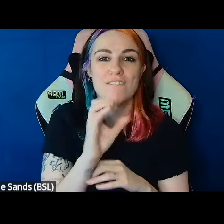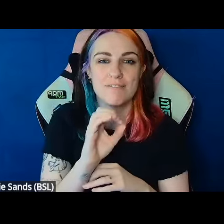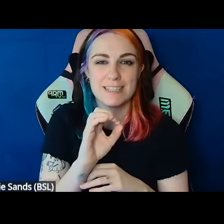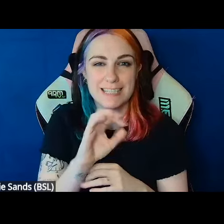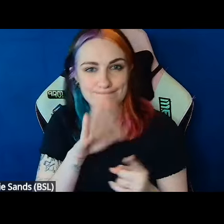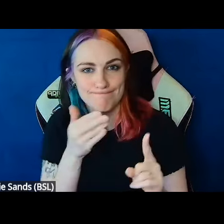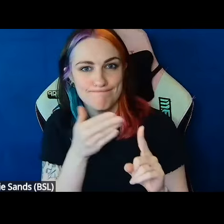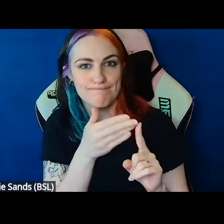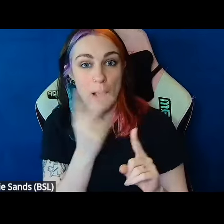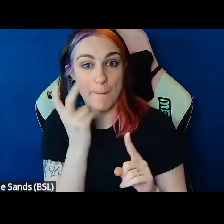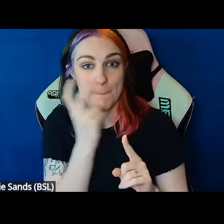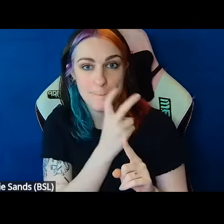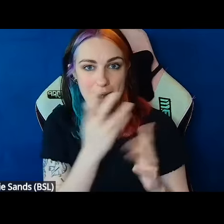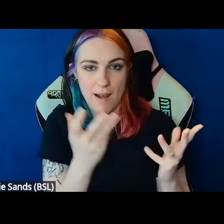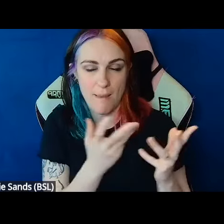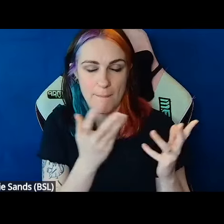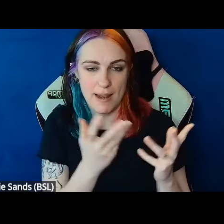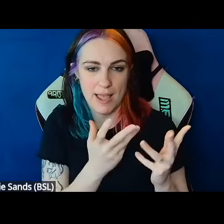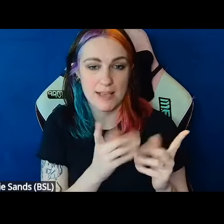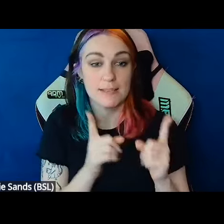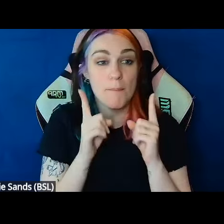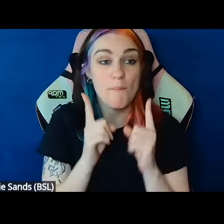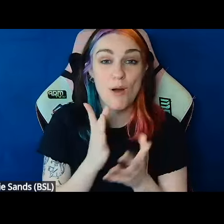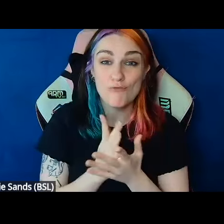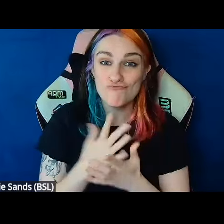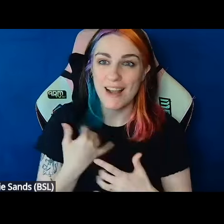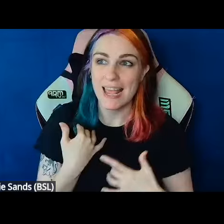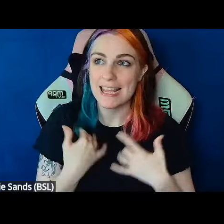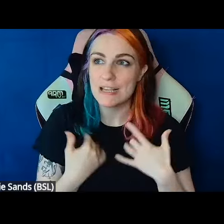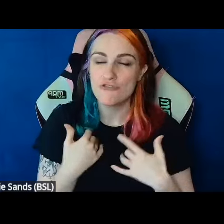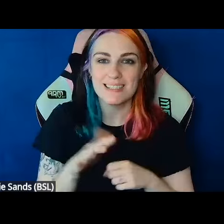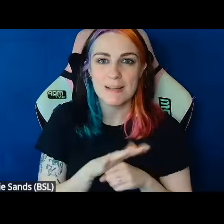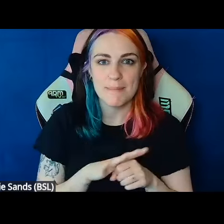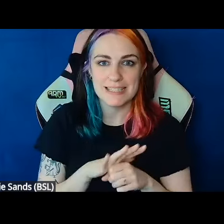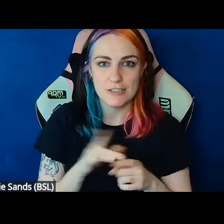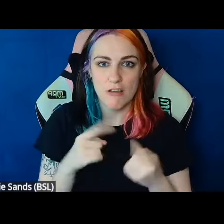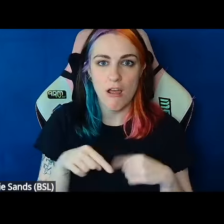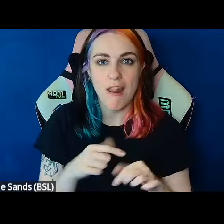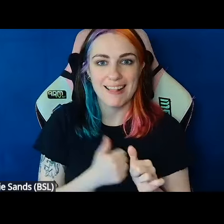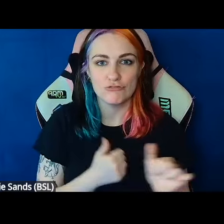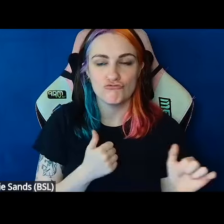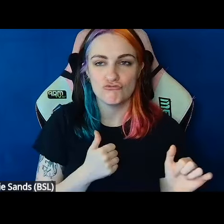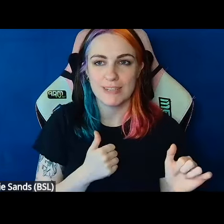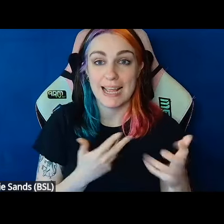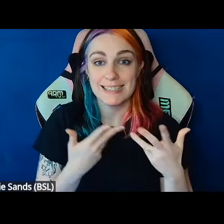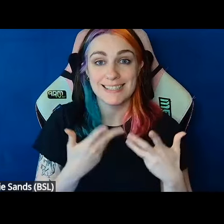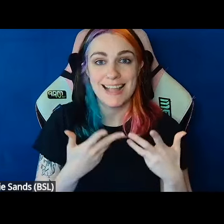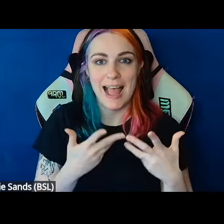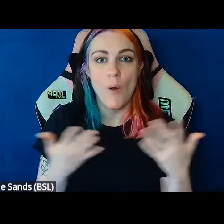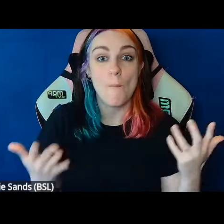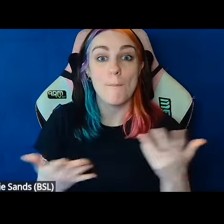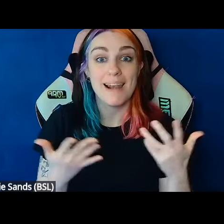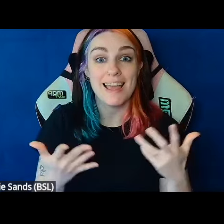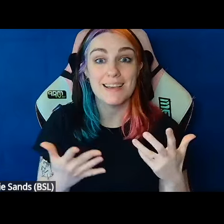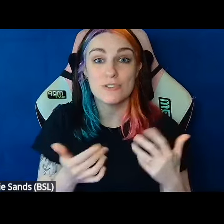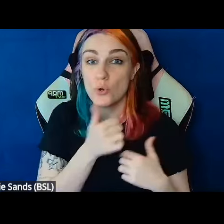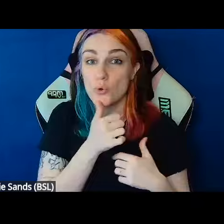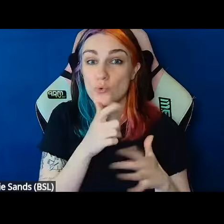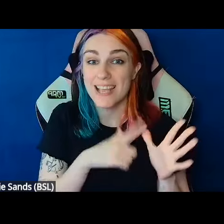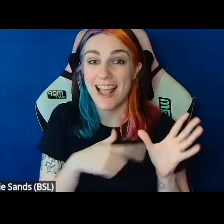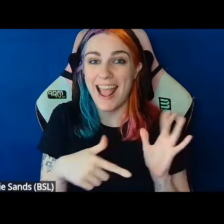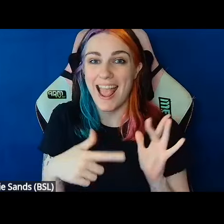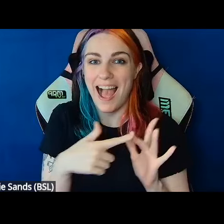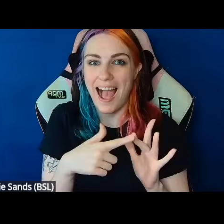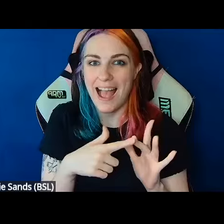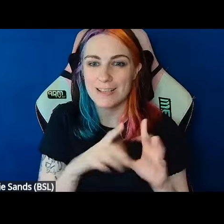recently. But we're in a really interesting position in the industry, and now players are using AI tools to mod games to make